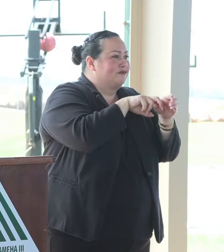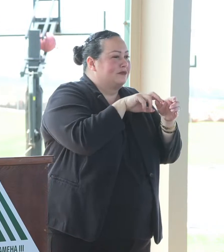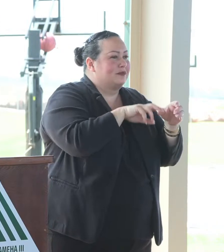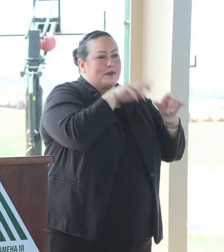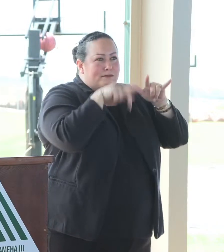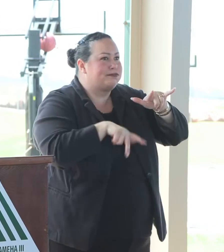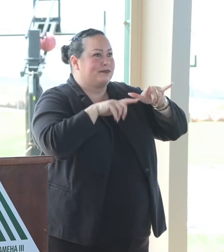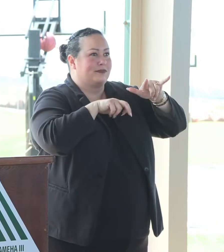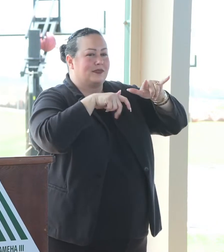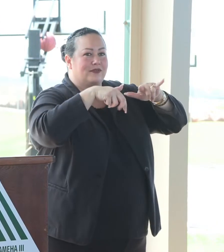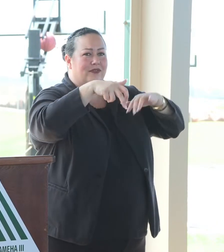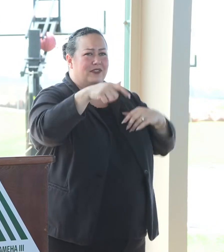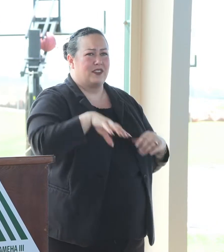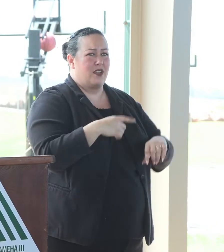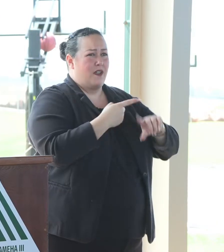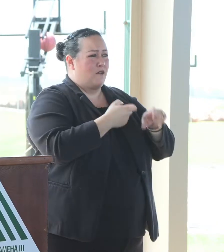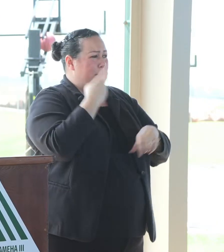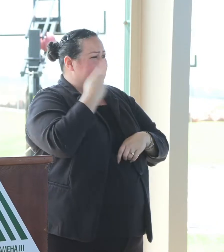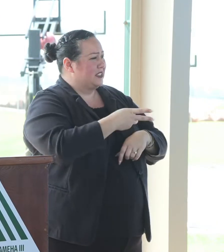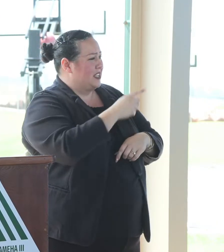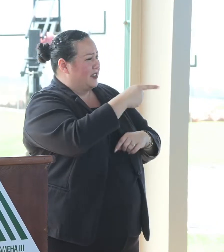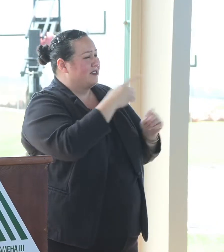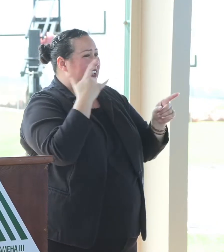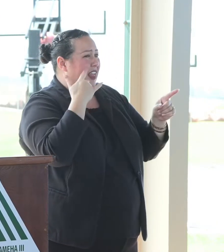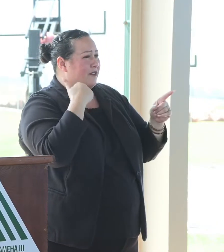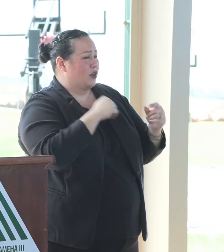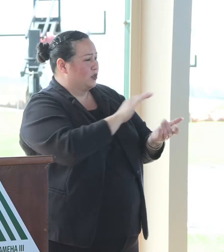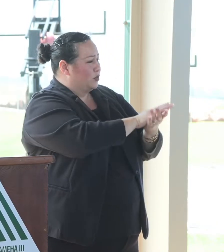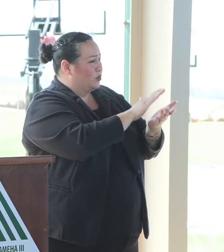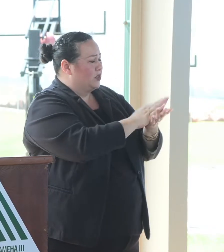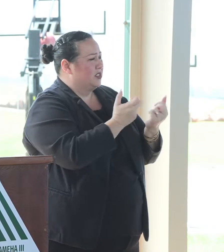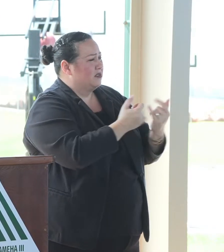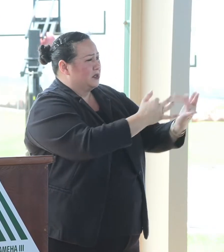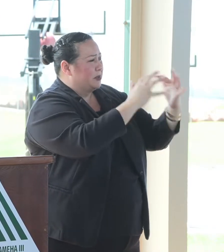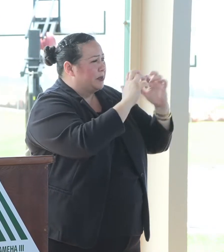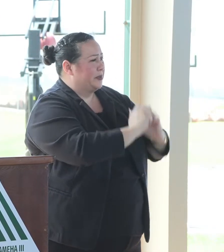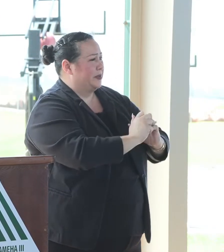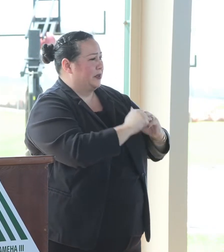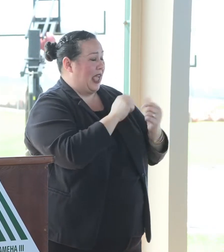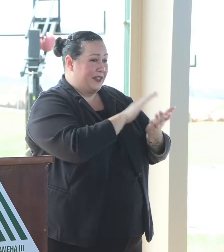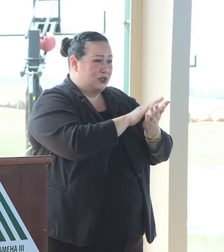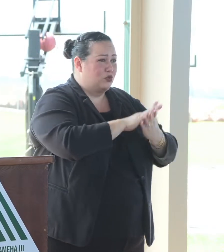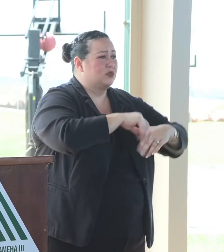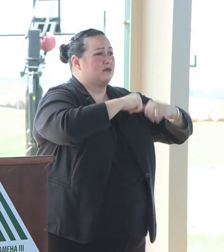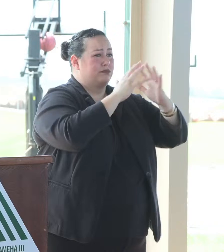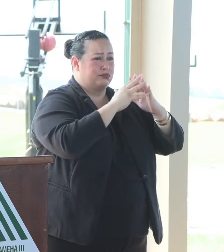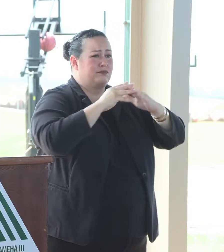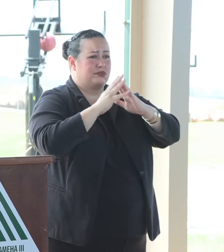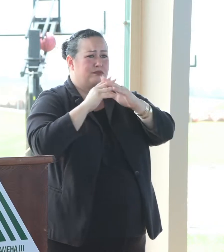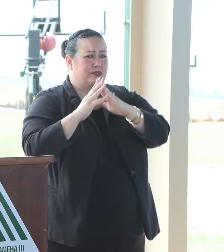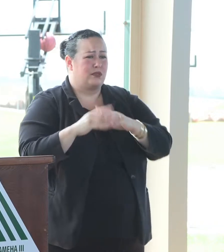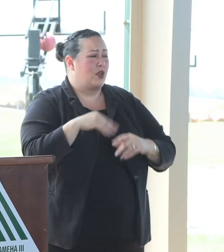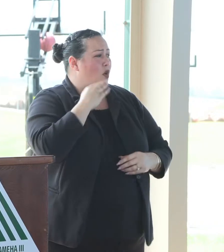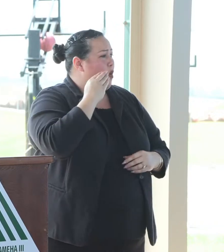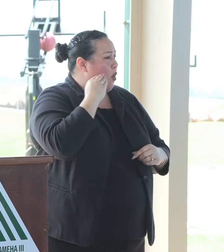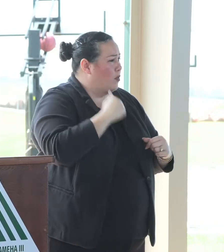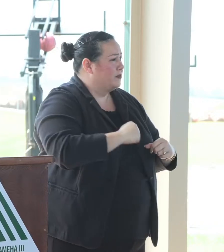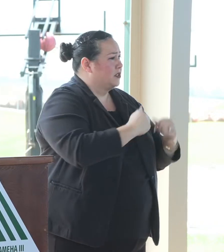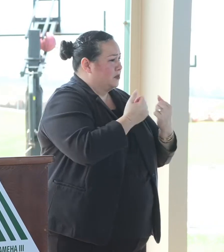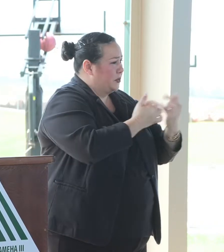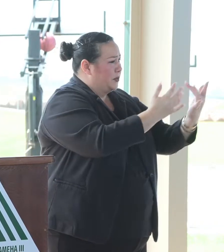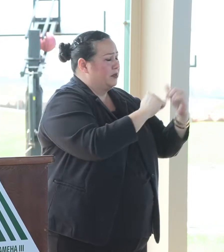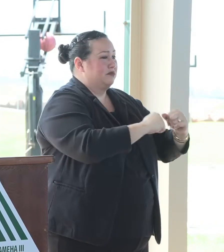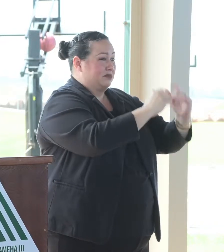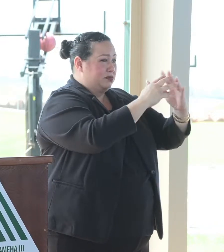from seeing Paradise, California, where schools were burned down and schools were rebuilt. Homes were burned, but they were